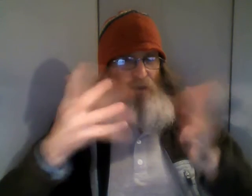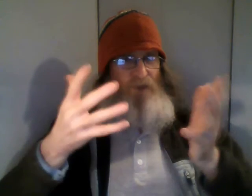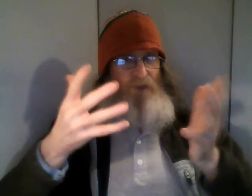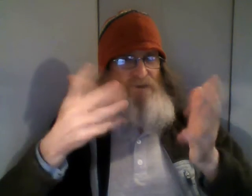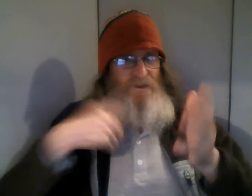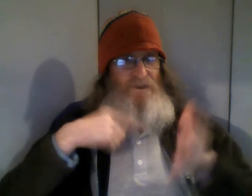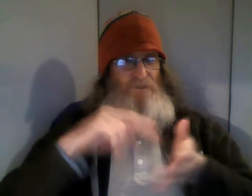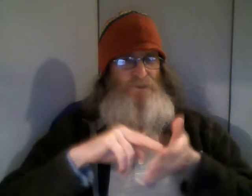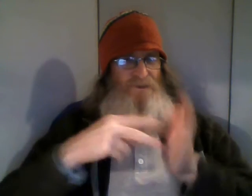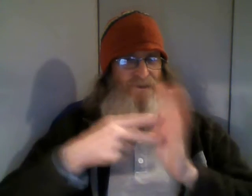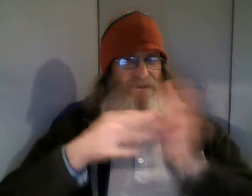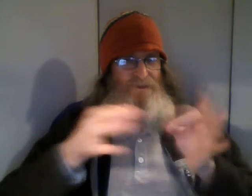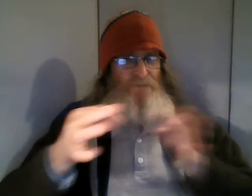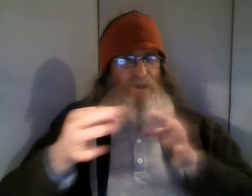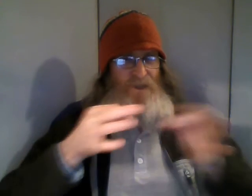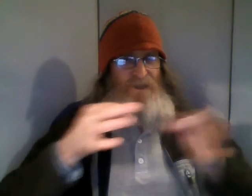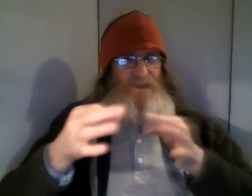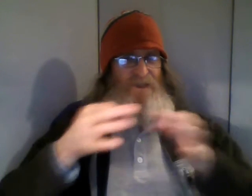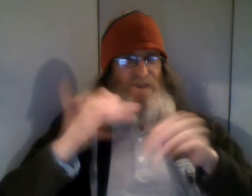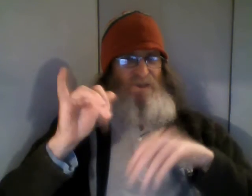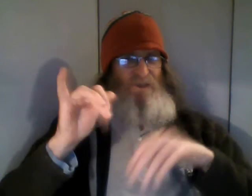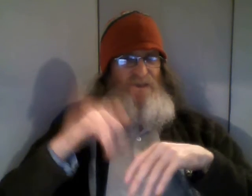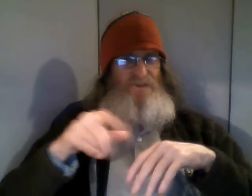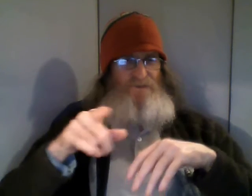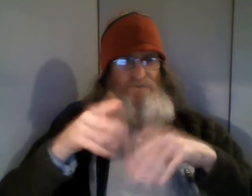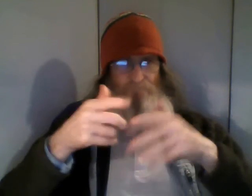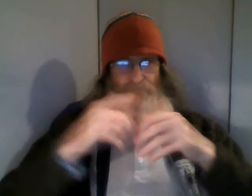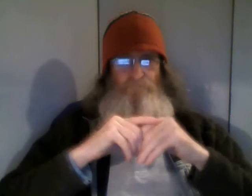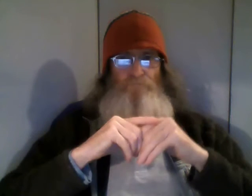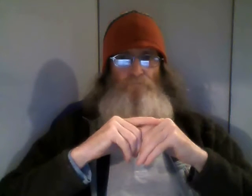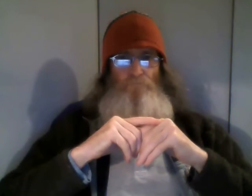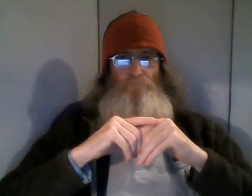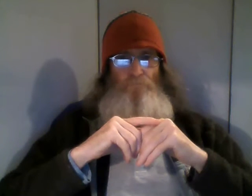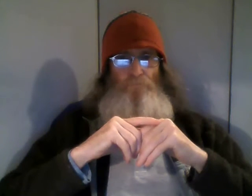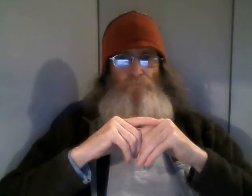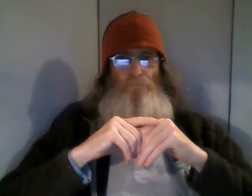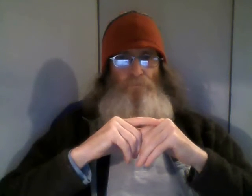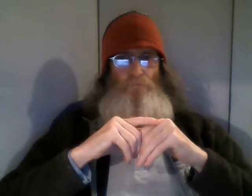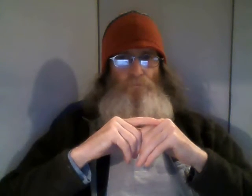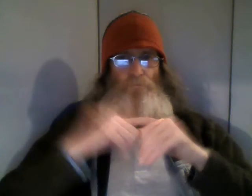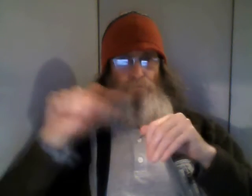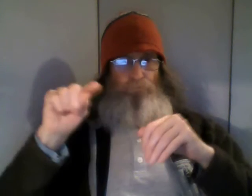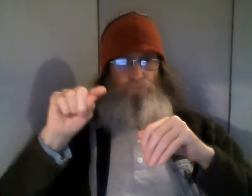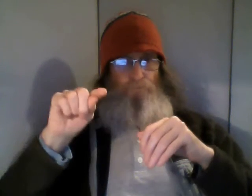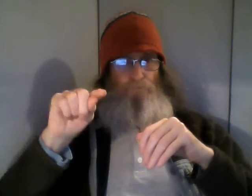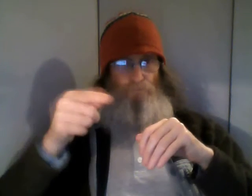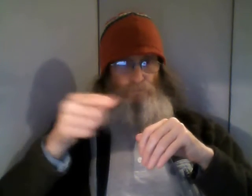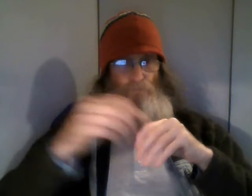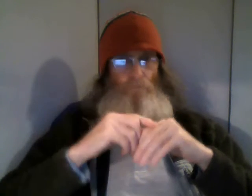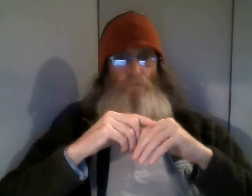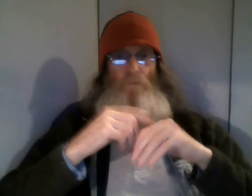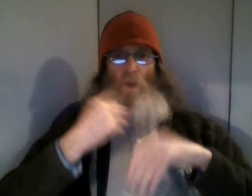Perfect opportunity, I'll take over from here. Pardon? Look, I said to you, give yourself a nice cold shower, a couple of